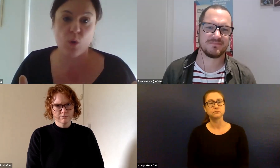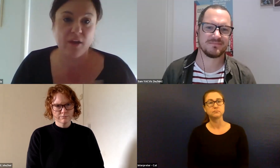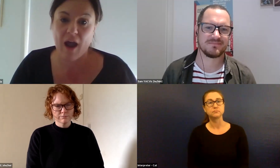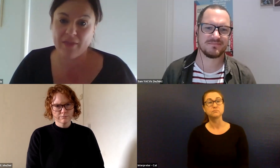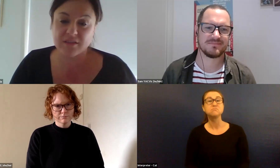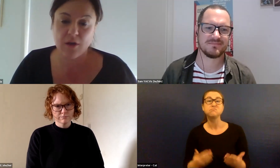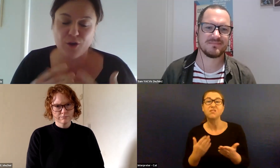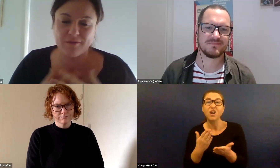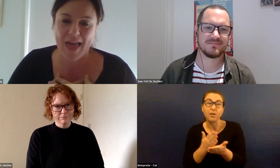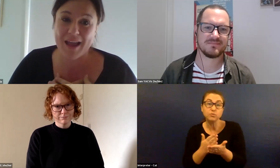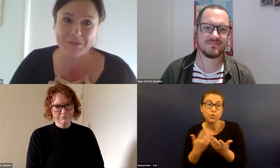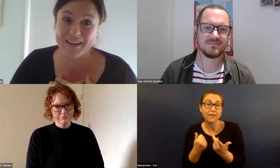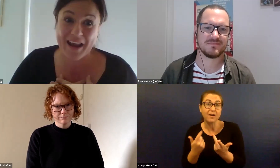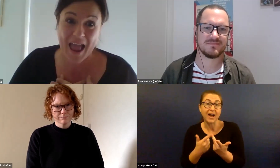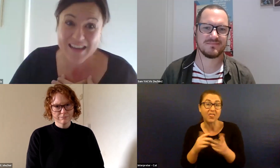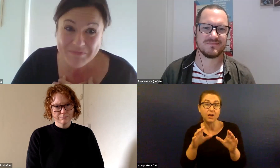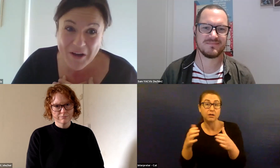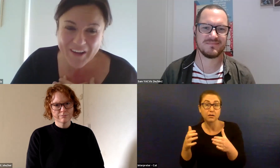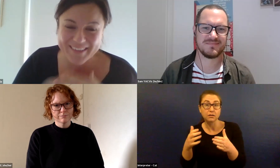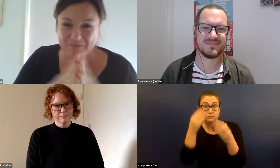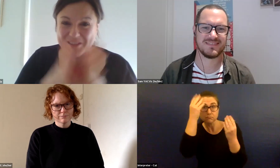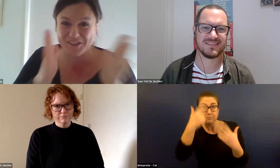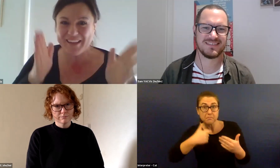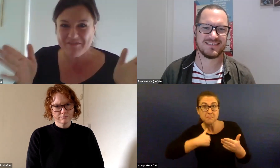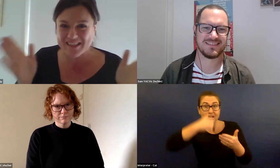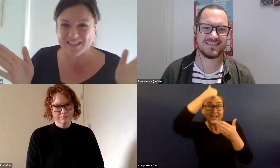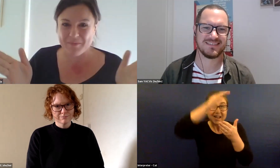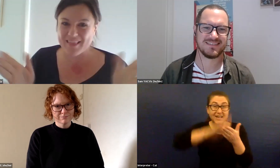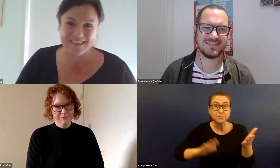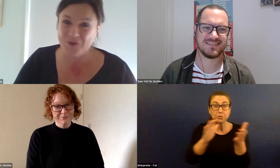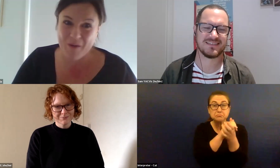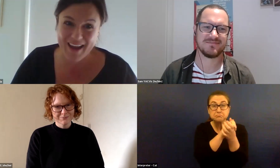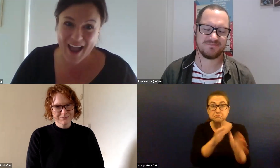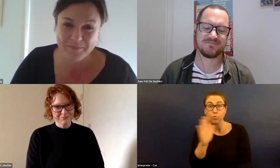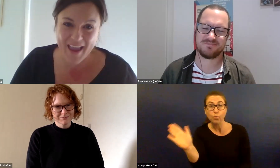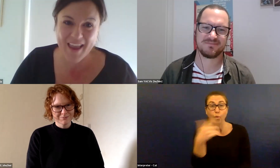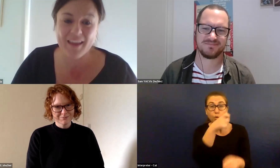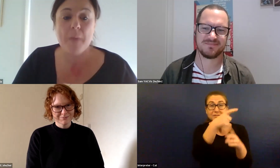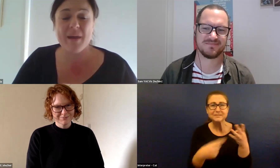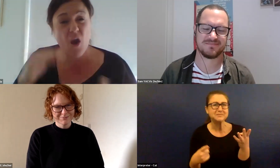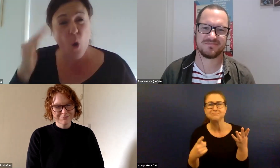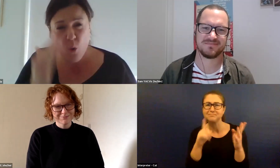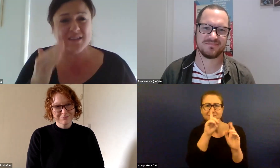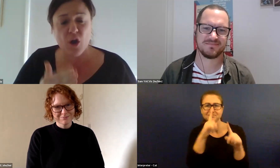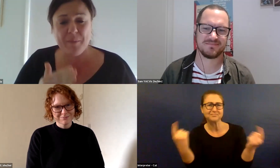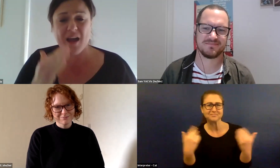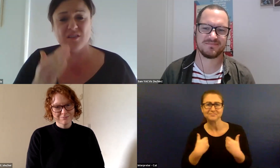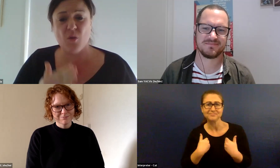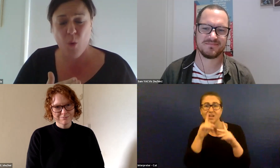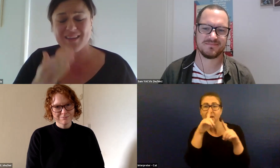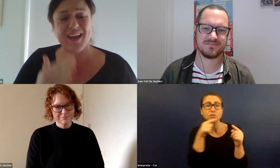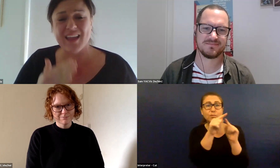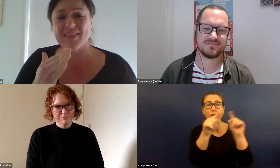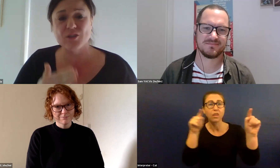I'm sure there are others. I don't claim to be an expert in absolutely every disability. No one can be, but always go back